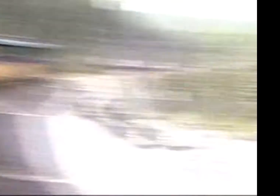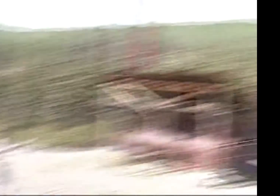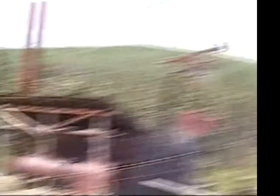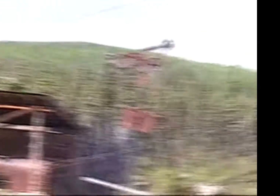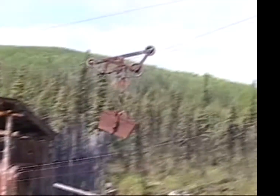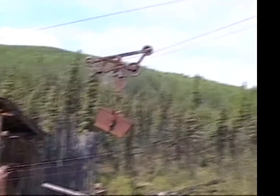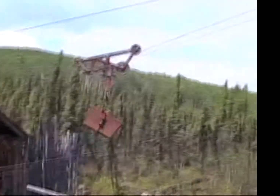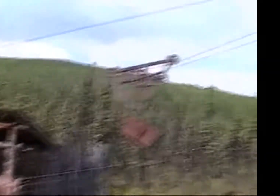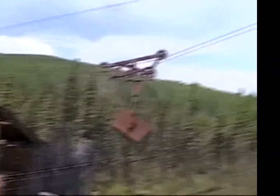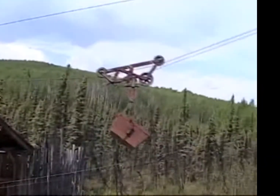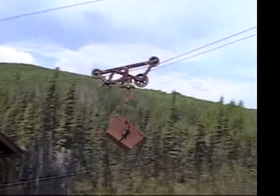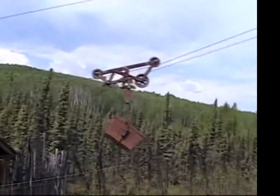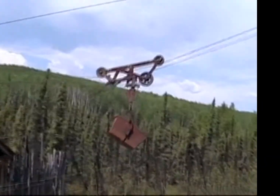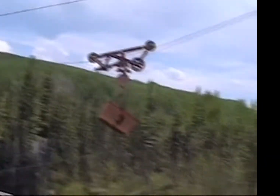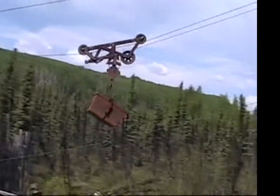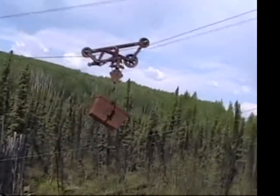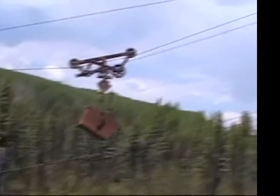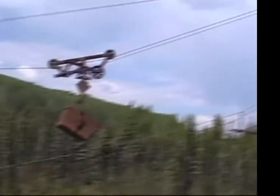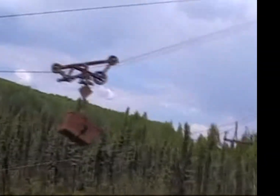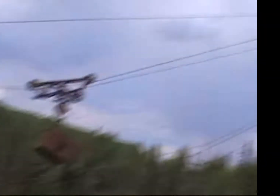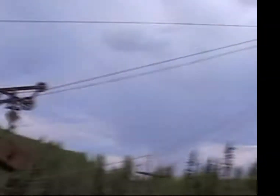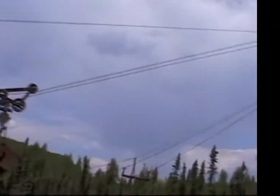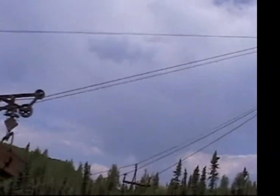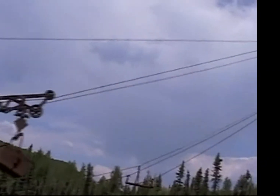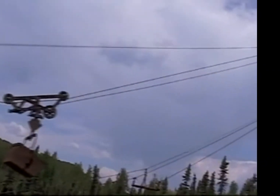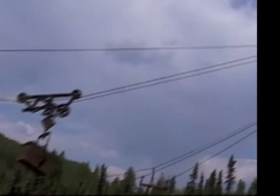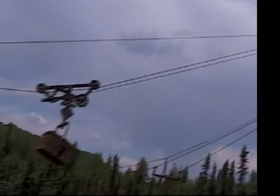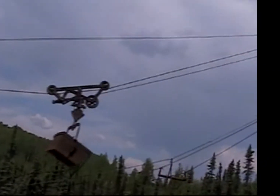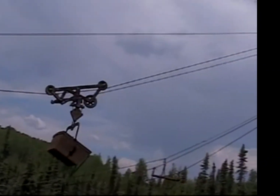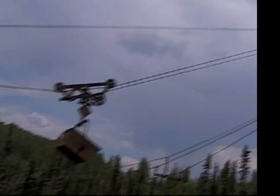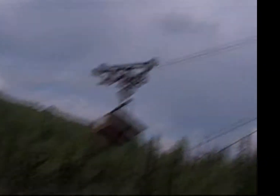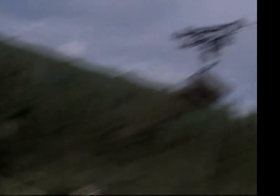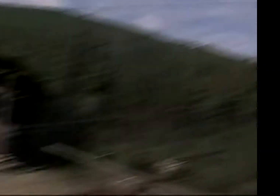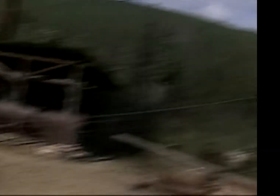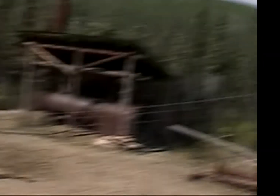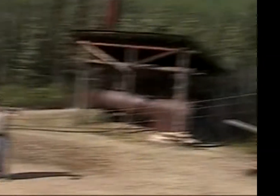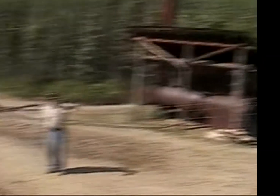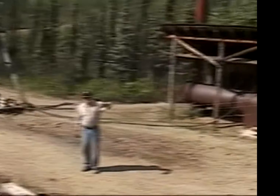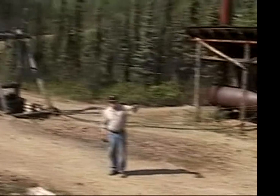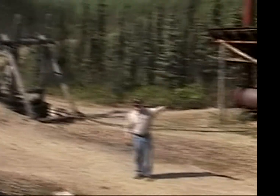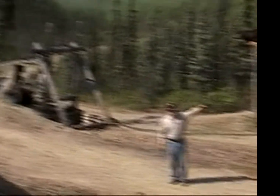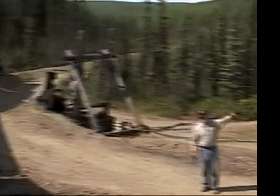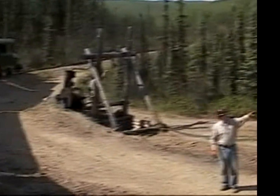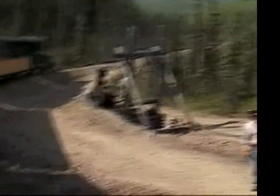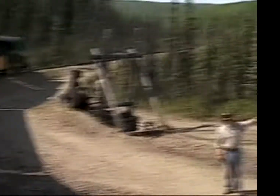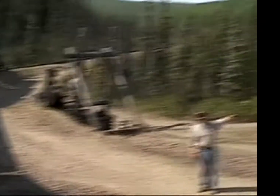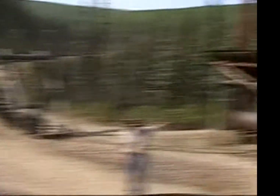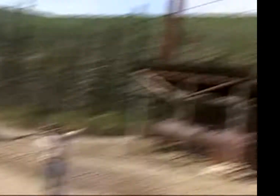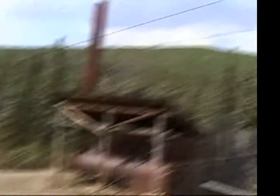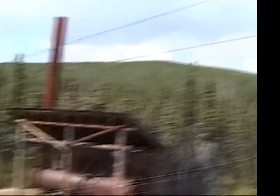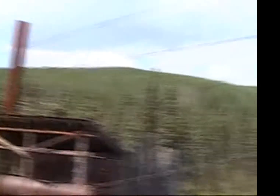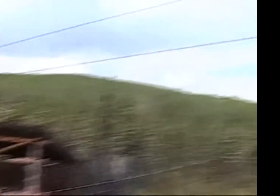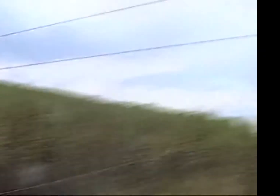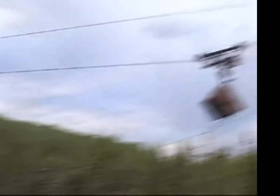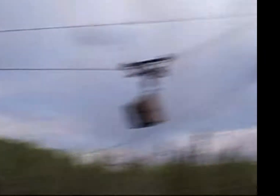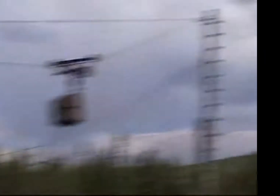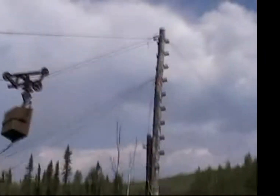shaft, they unload the ore cars into the bucket, hoist them back up, run them along here up to that pole, called the gin pole. There's the buckets with